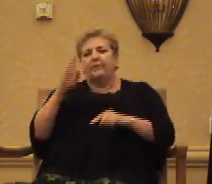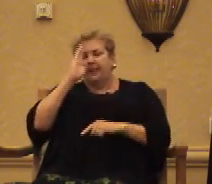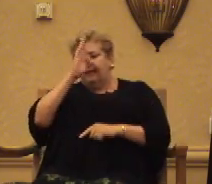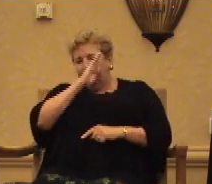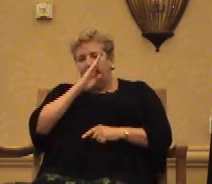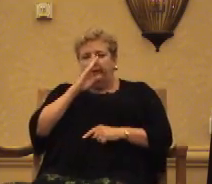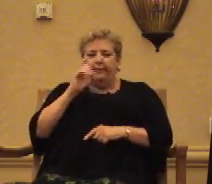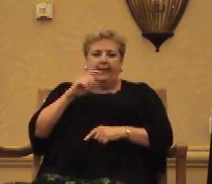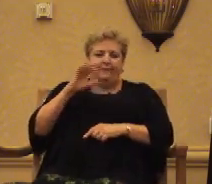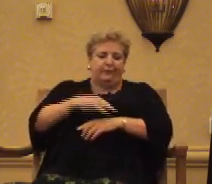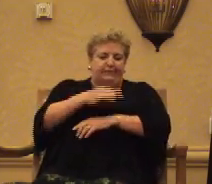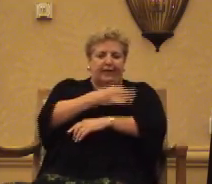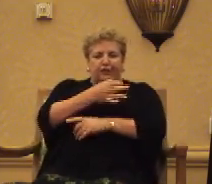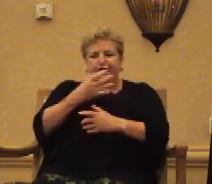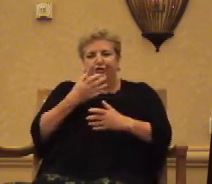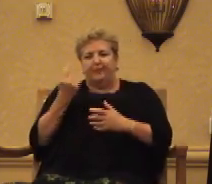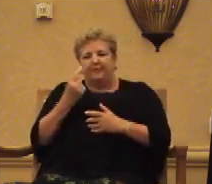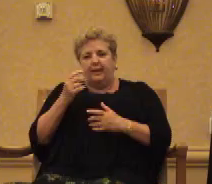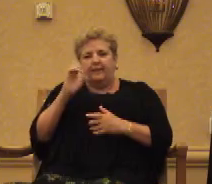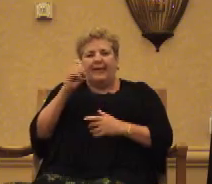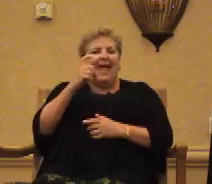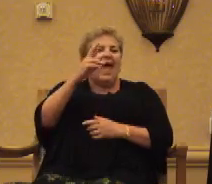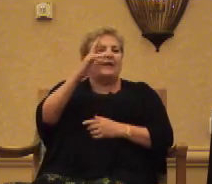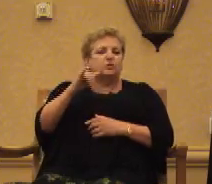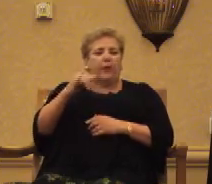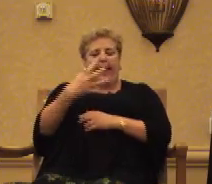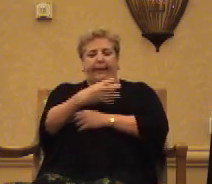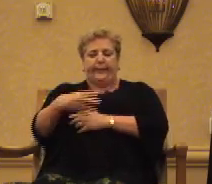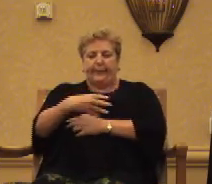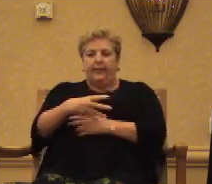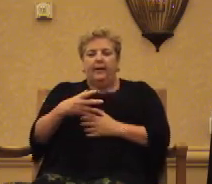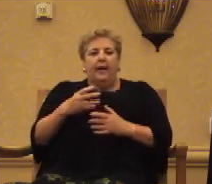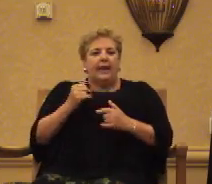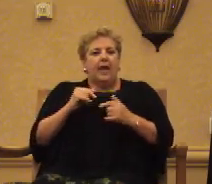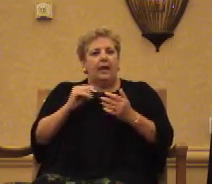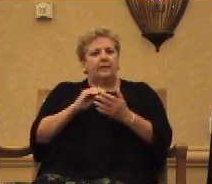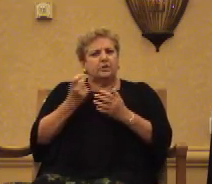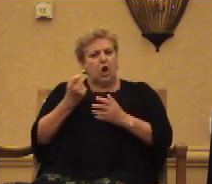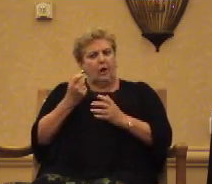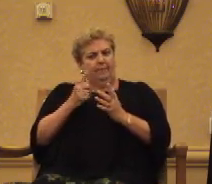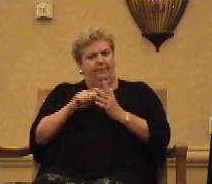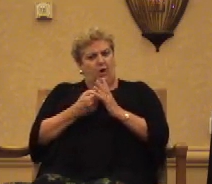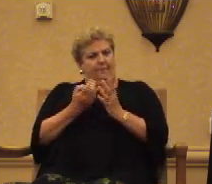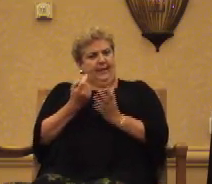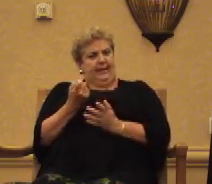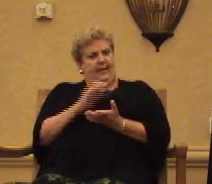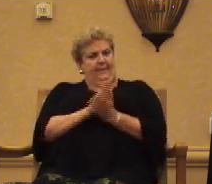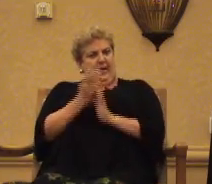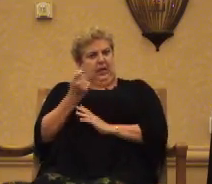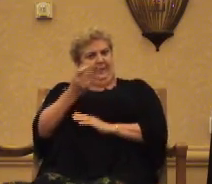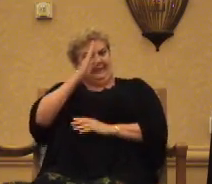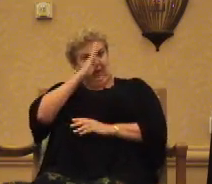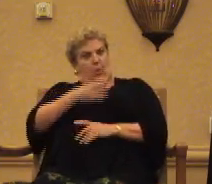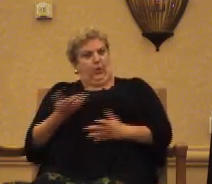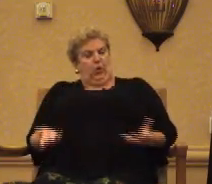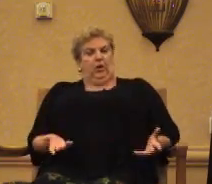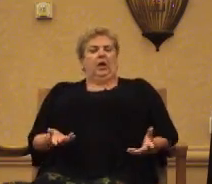me. And I kind of sobered up, I was in there several hours. And I'm sitting in the waiting room and they got this rack